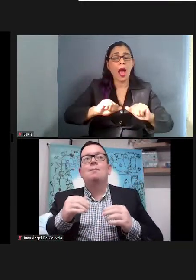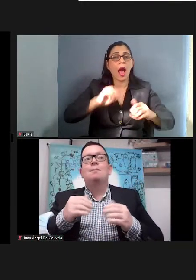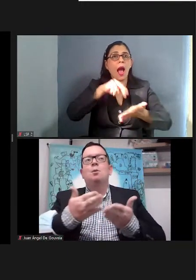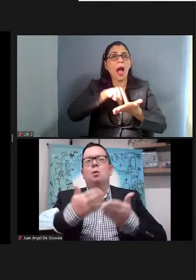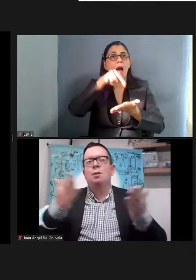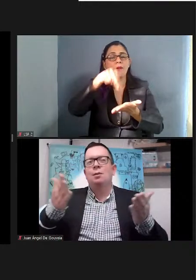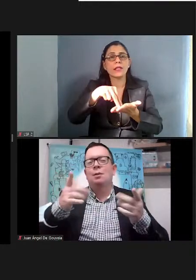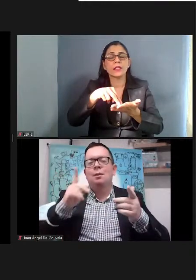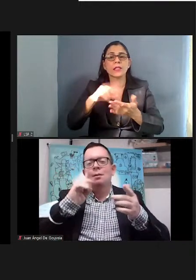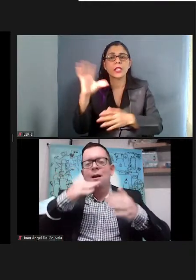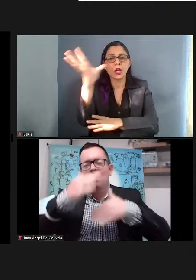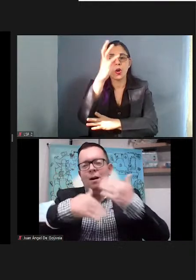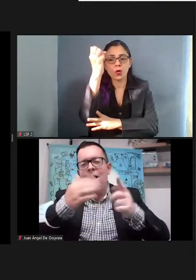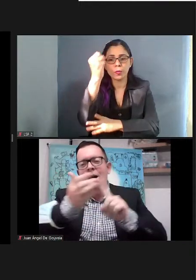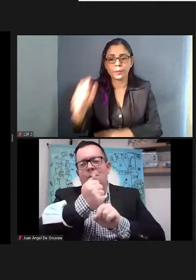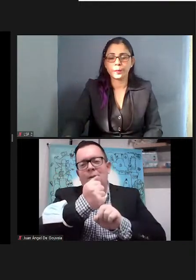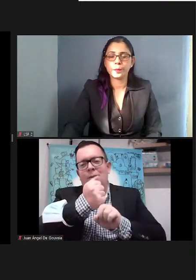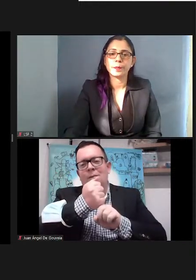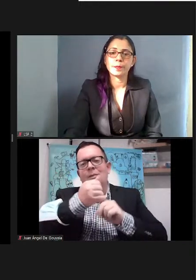achievements